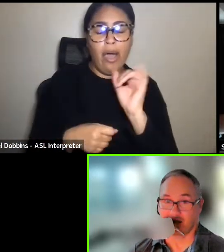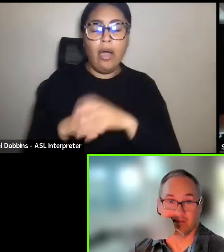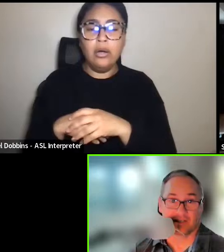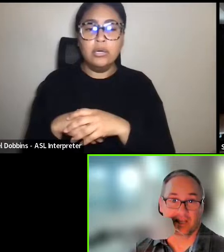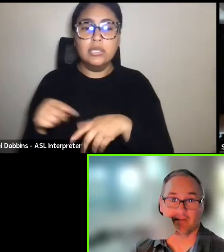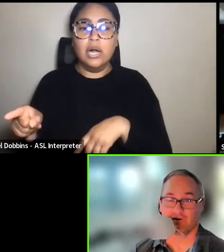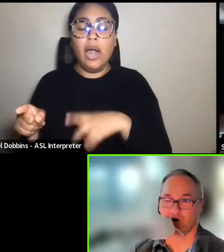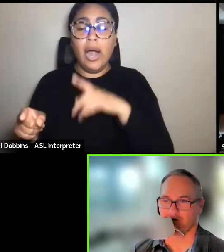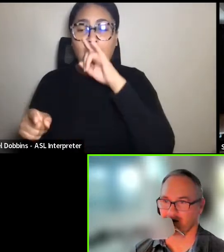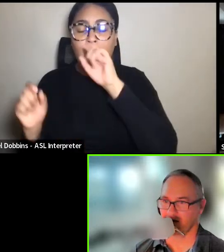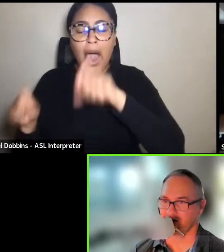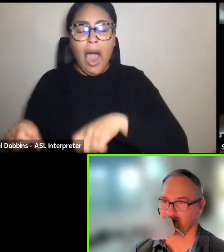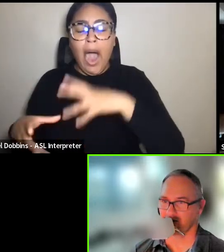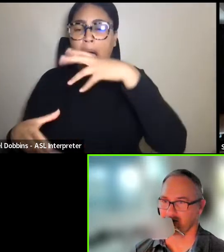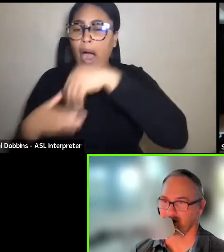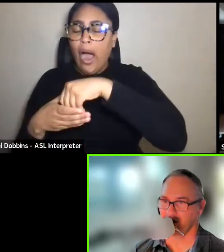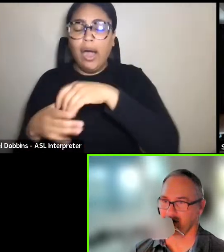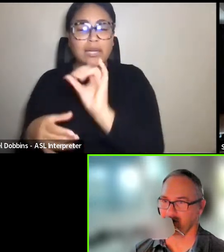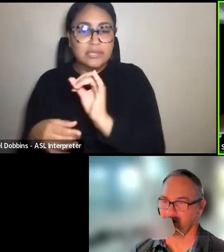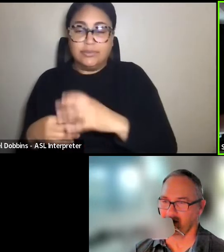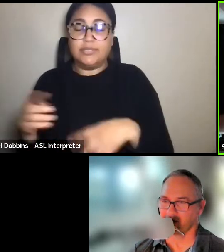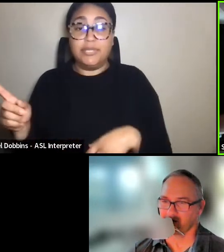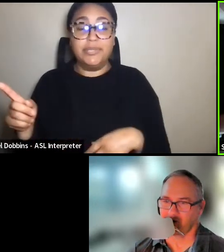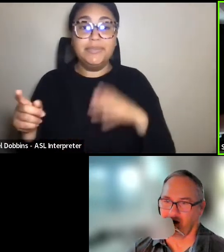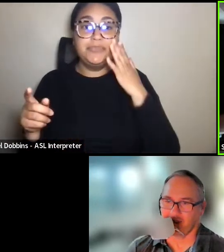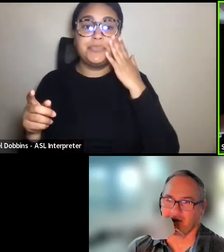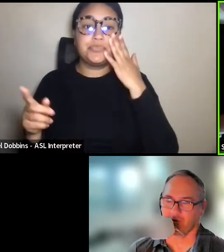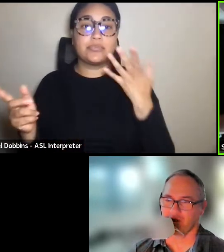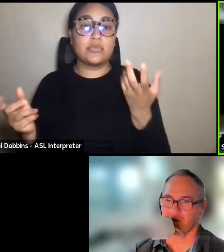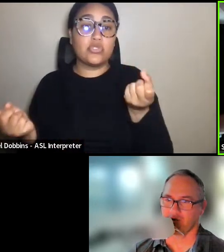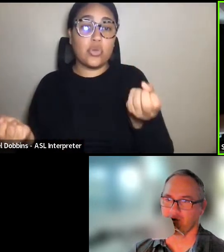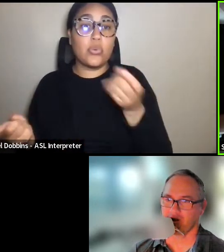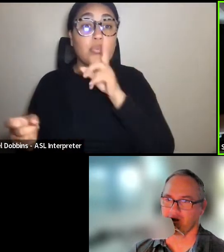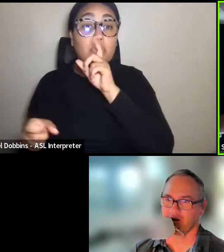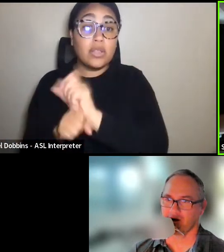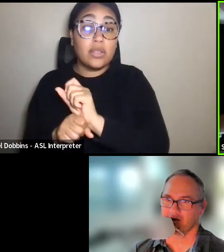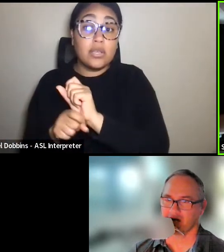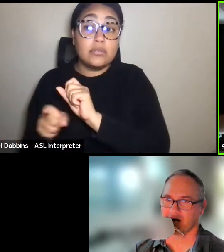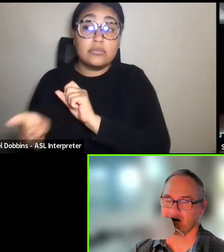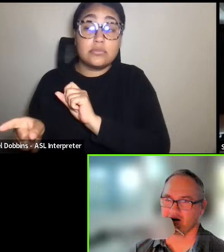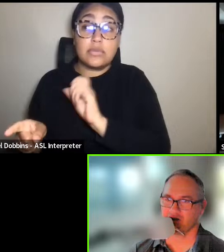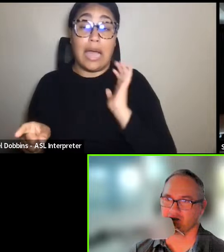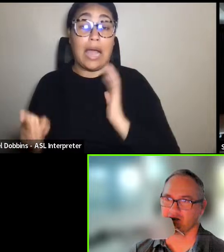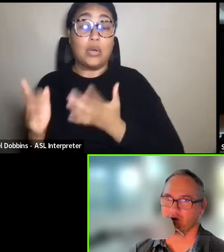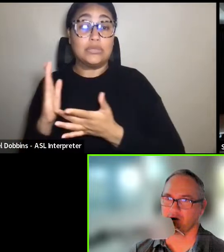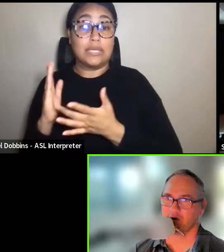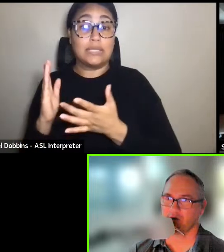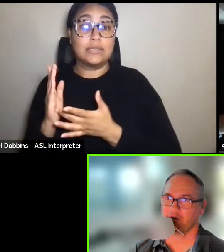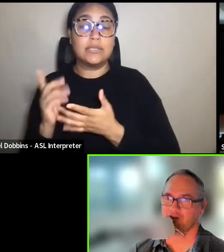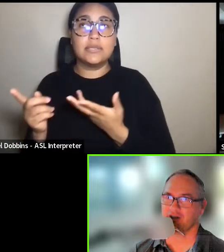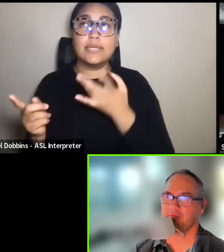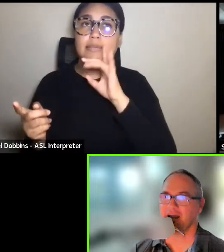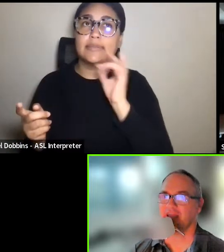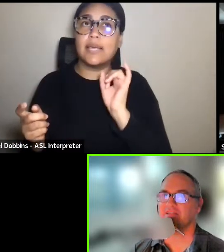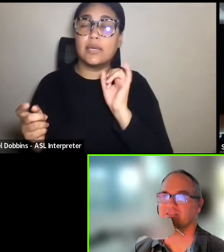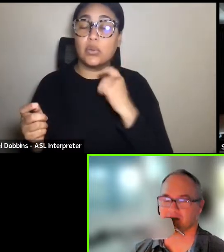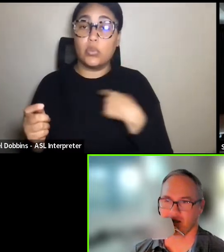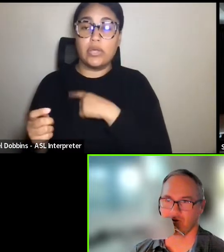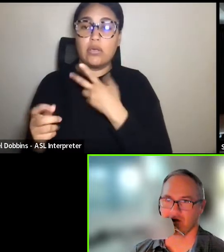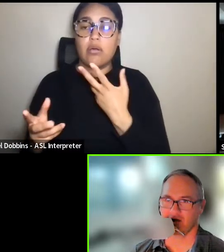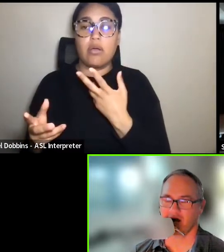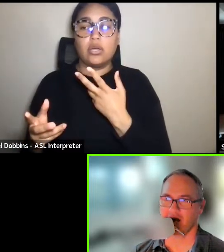that kids can get involved in and do. Mhm. So I think with our technology, it's like we're pushing back